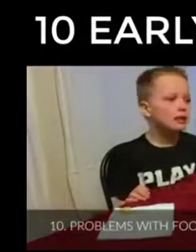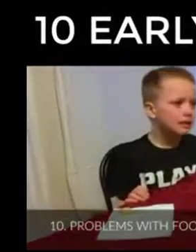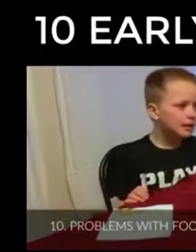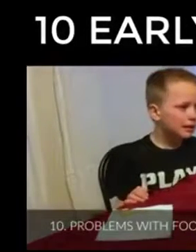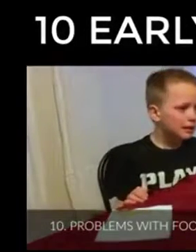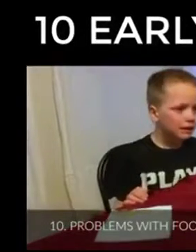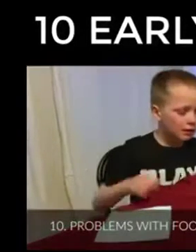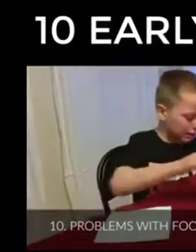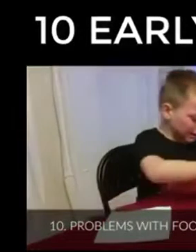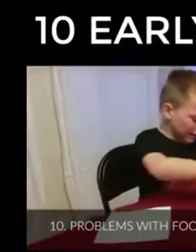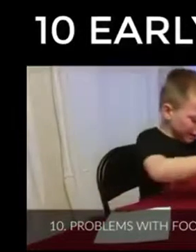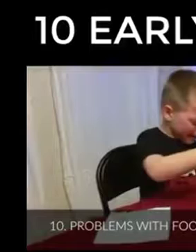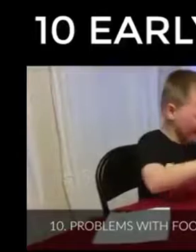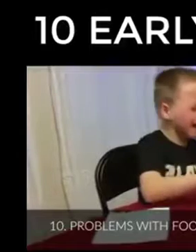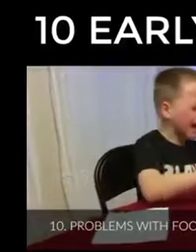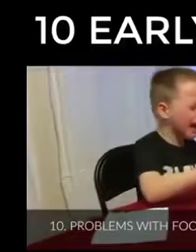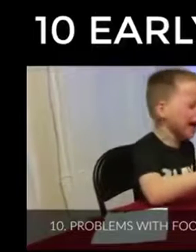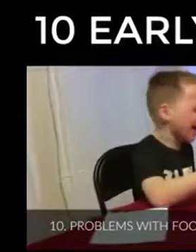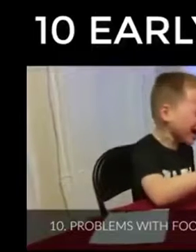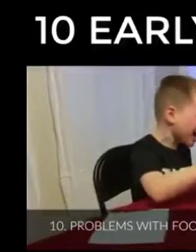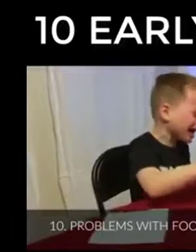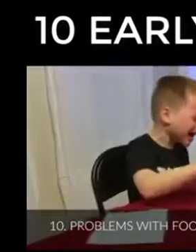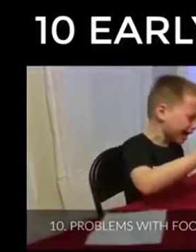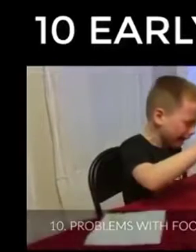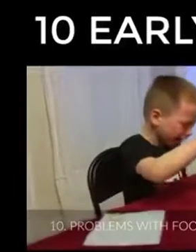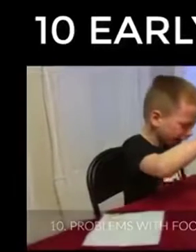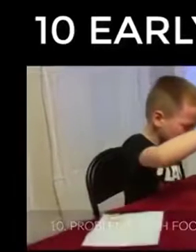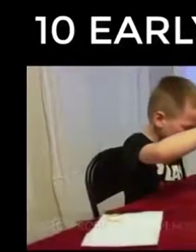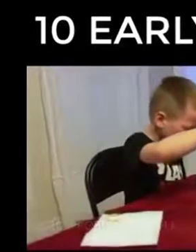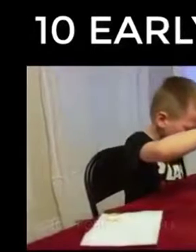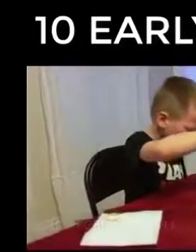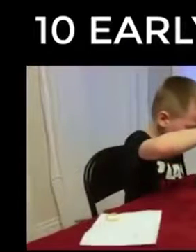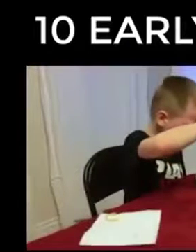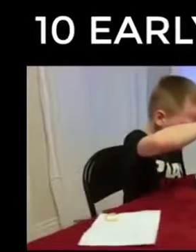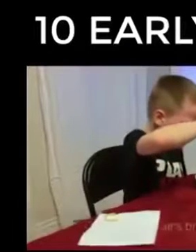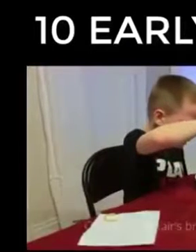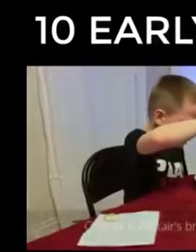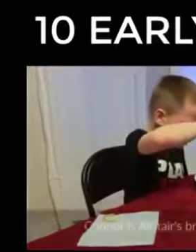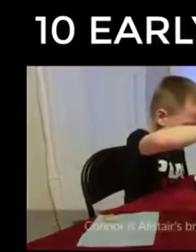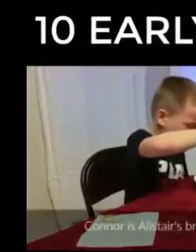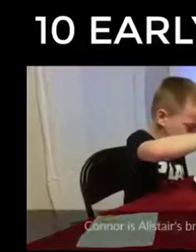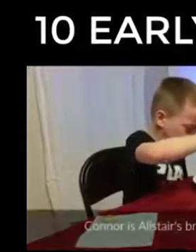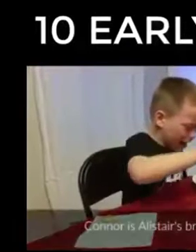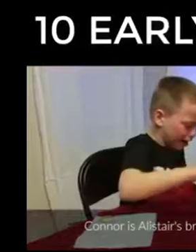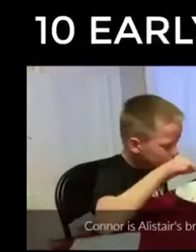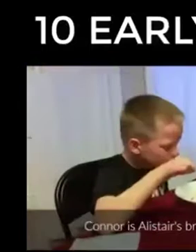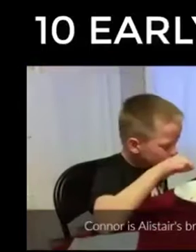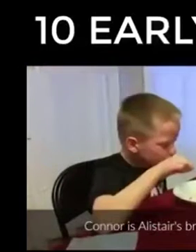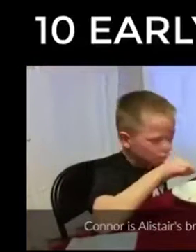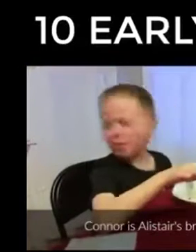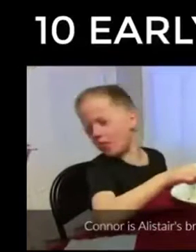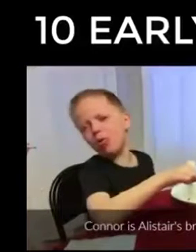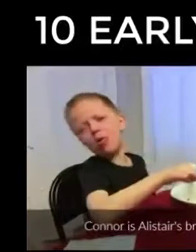problems in food or textures. Many people with autism are picky eaters, which ties them with the sensory issues. Some hate the feeling of yogurt or dislike their food touching other